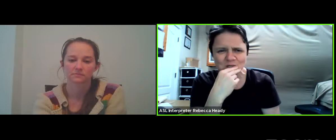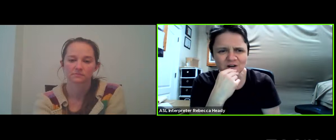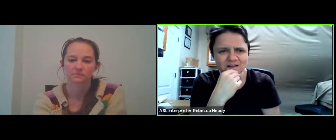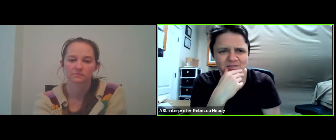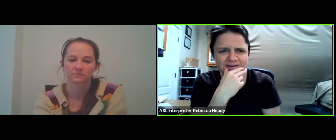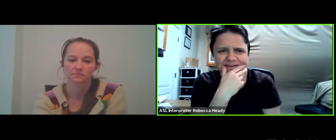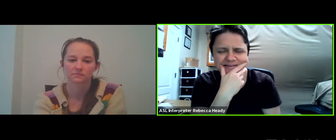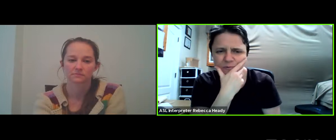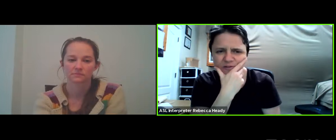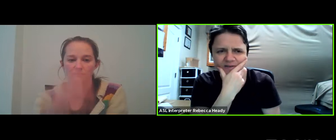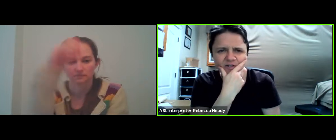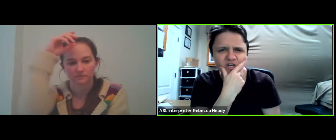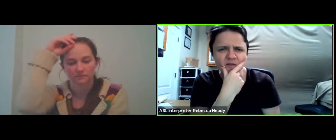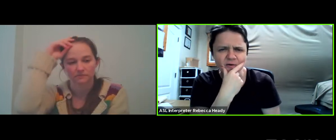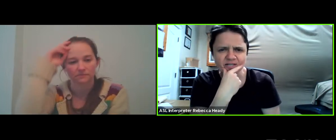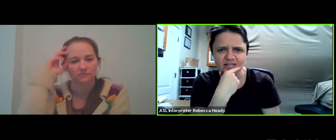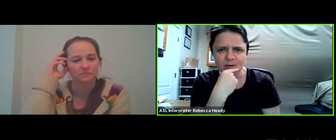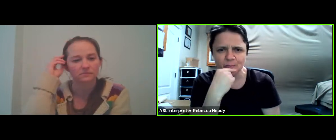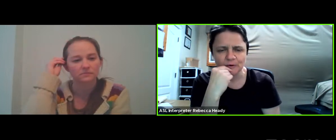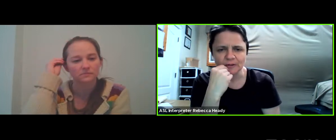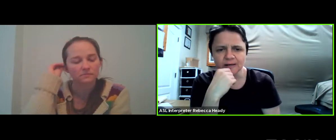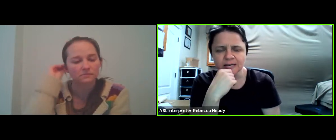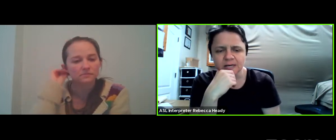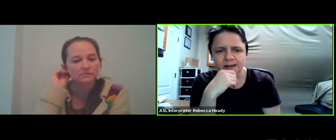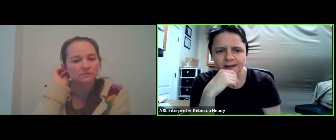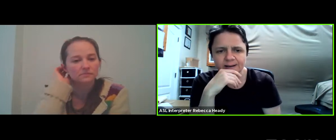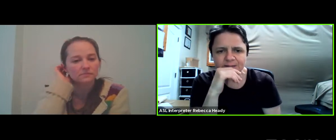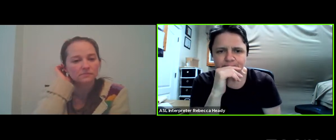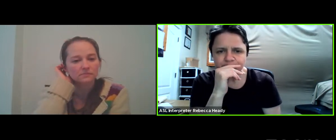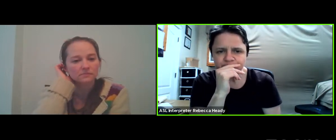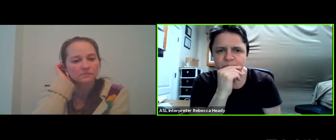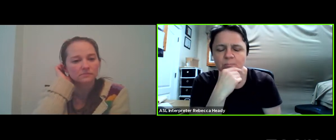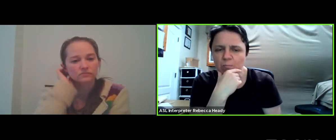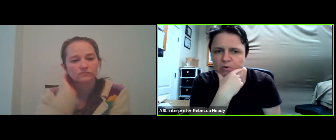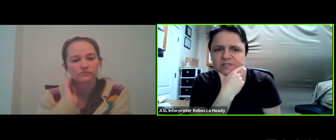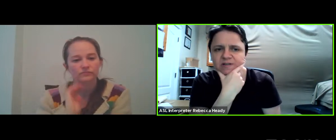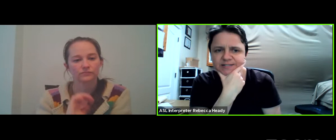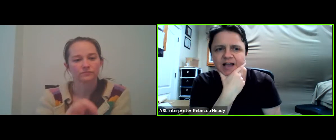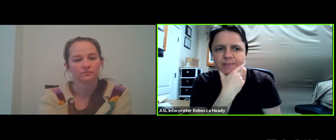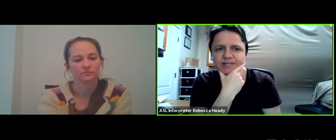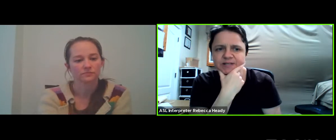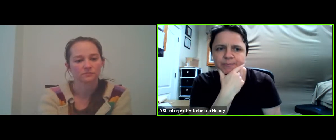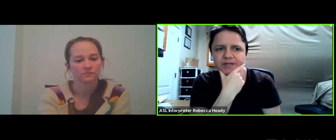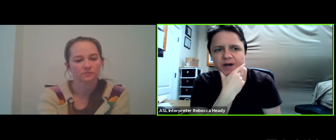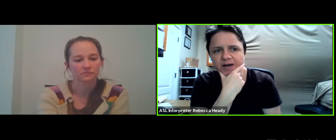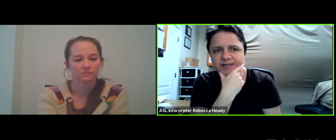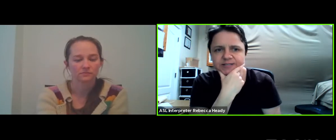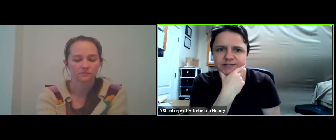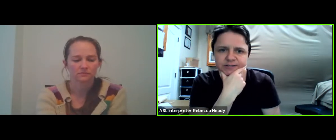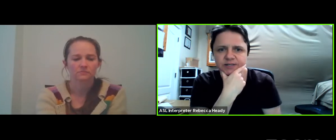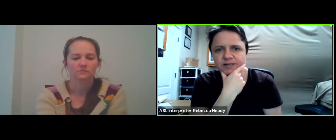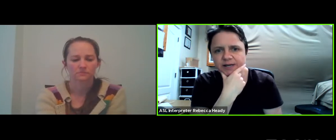I'm trying to think, he didn't really give another example. But most of the time it's a